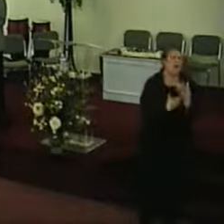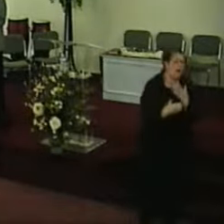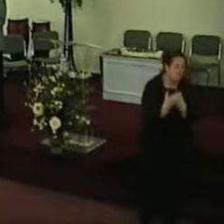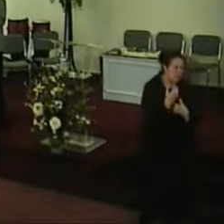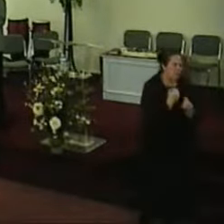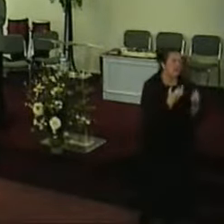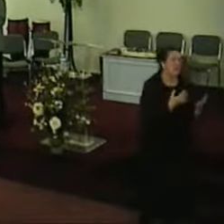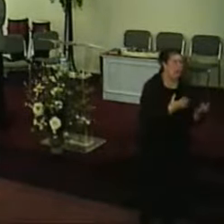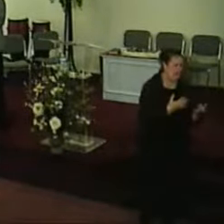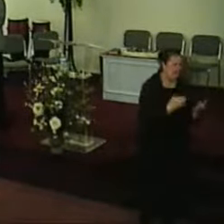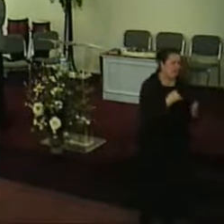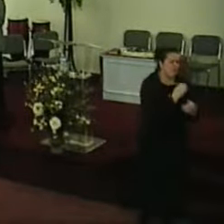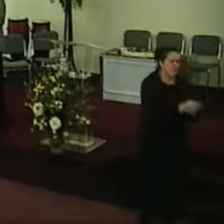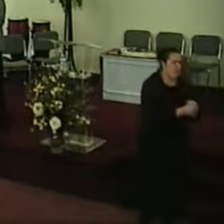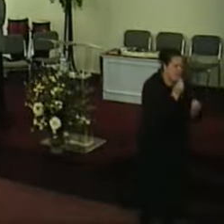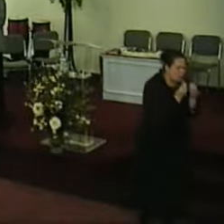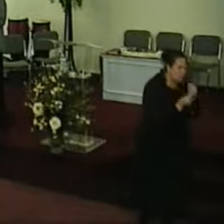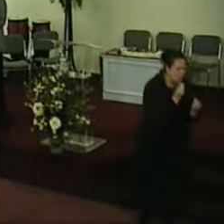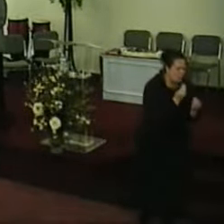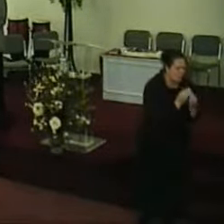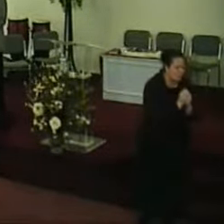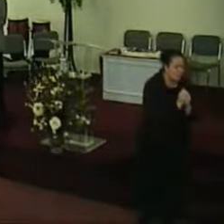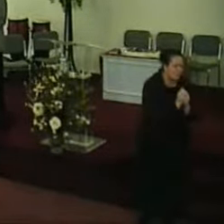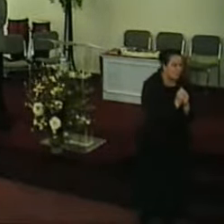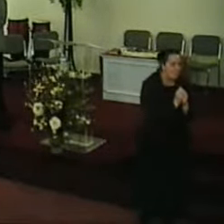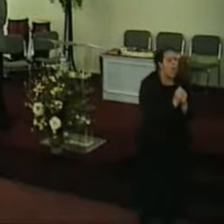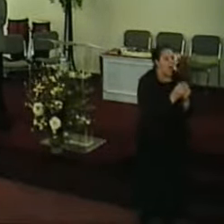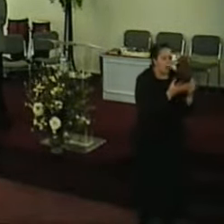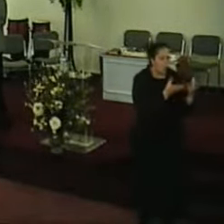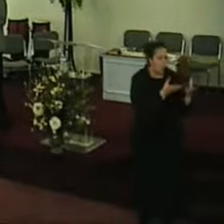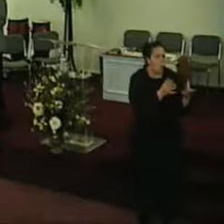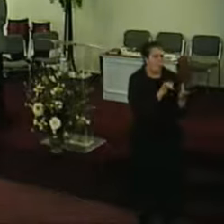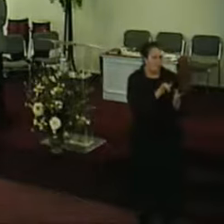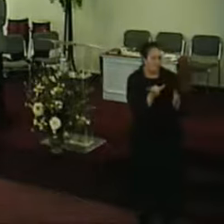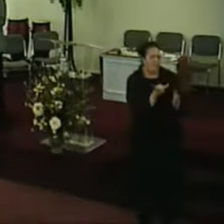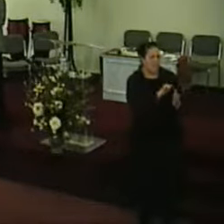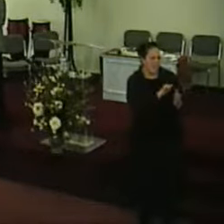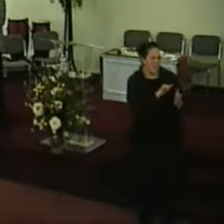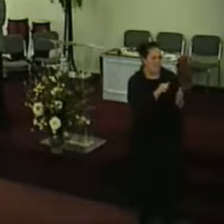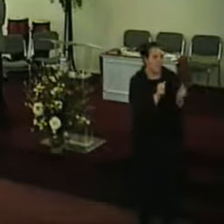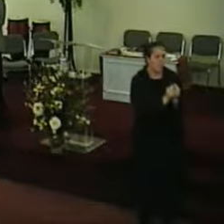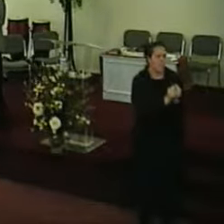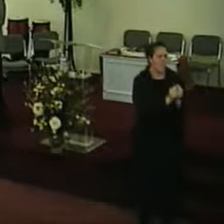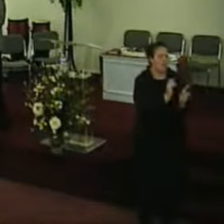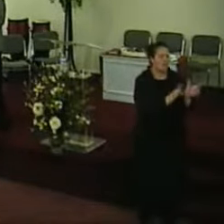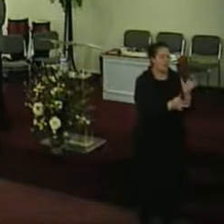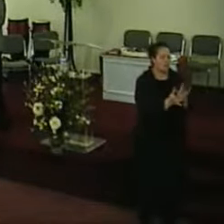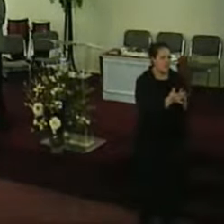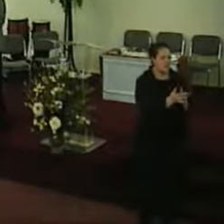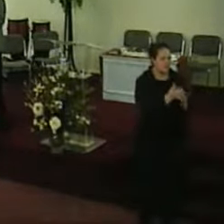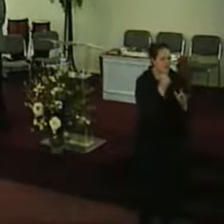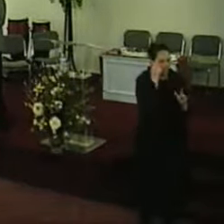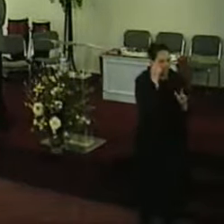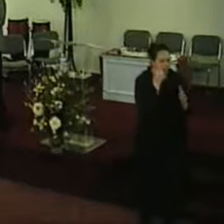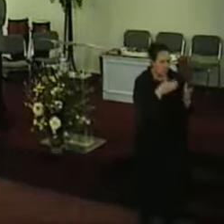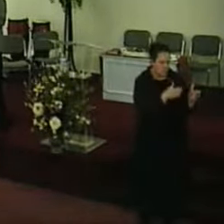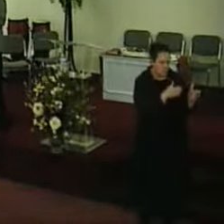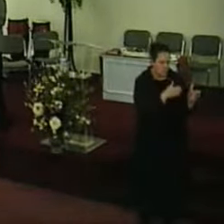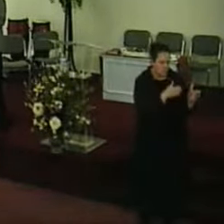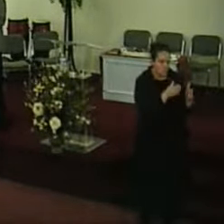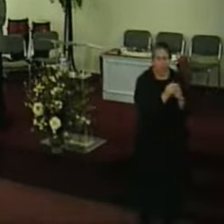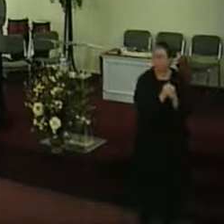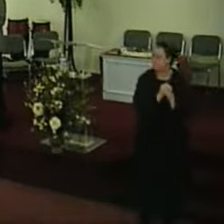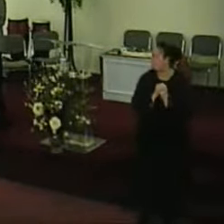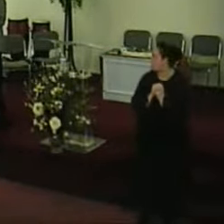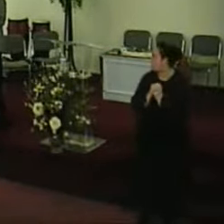after Jesus with all that. And I want to be that way. I want to always live hard for Him. To, as they say, live hard for Jesus, that the way would